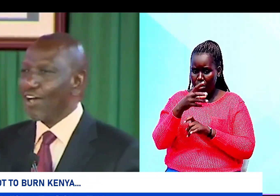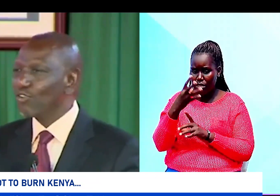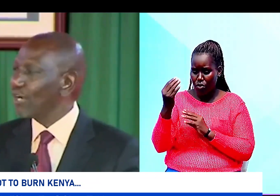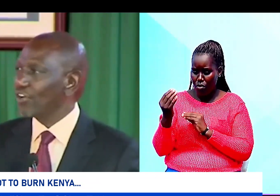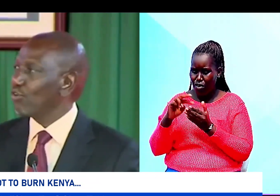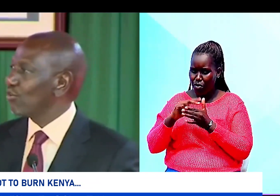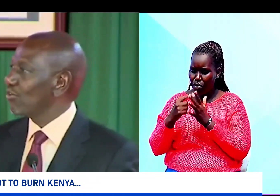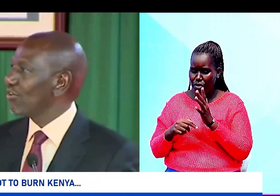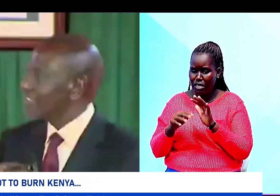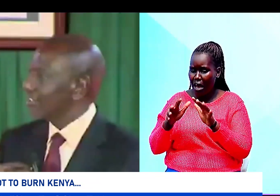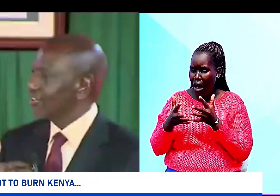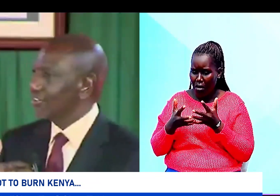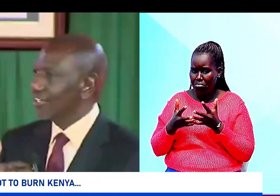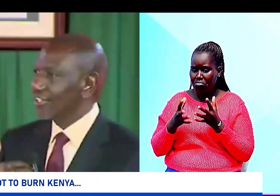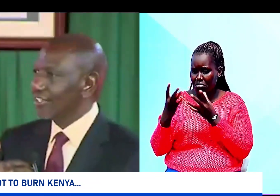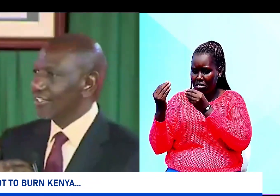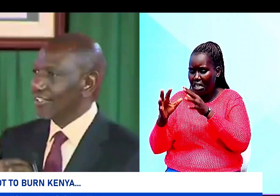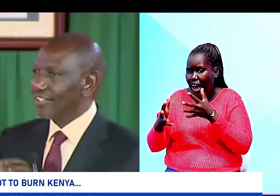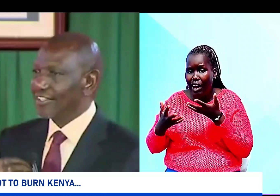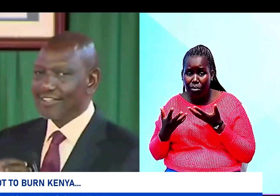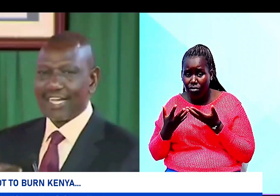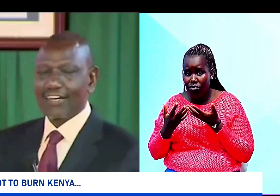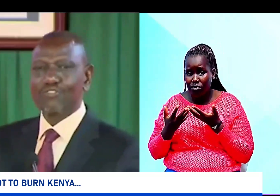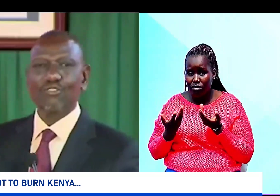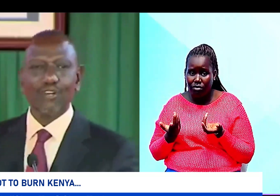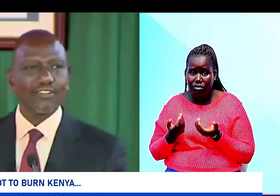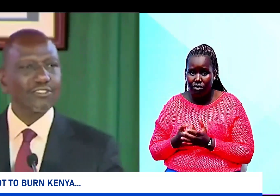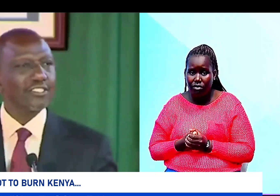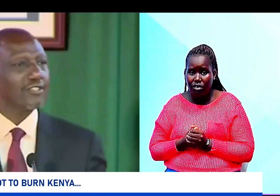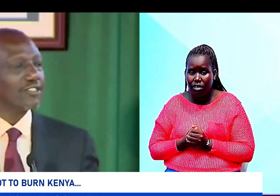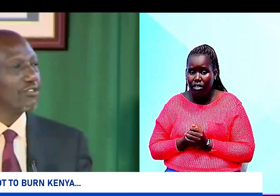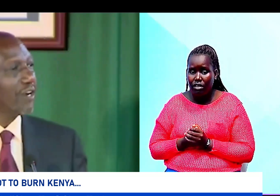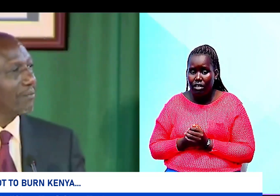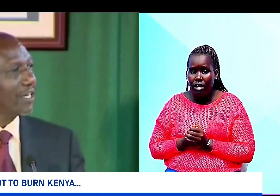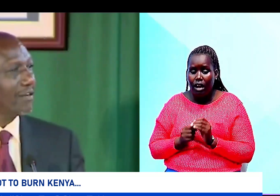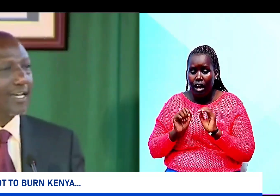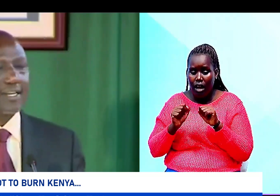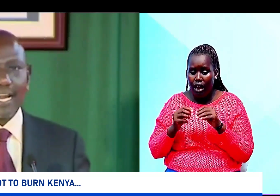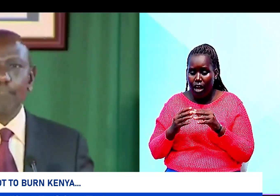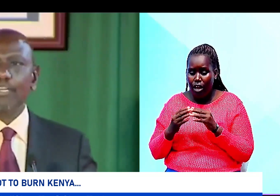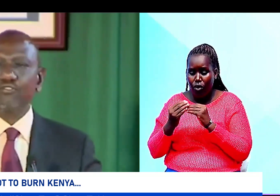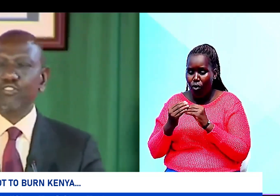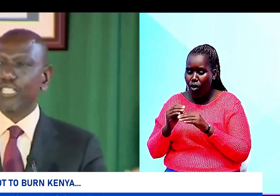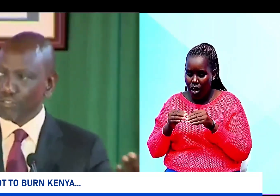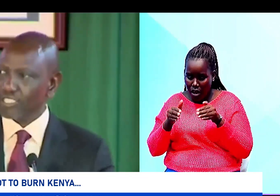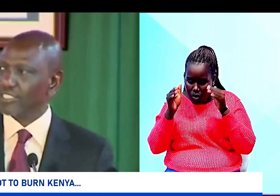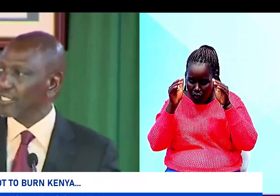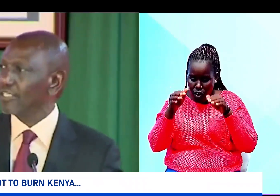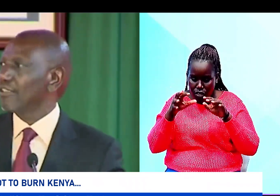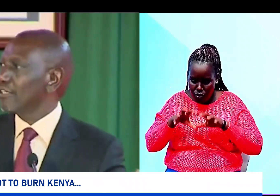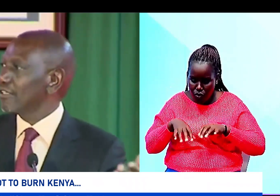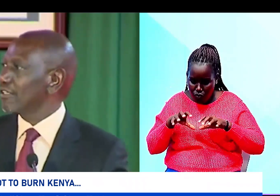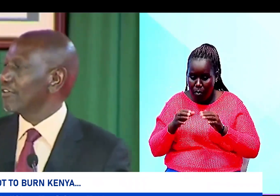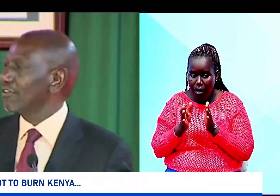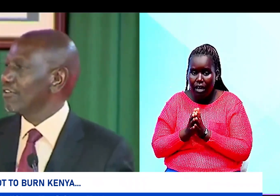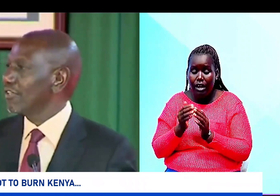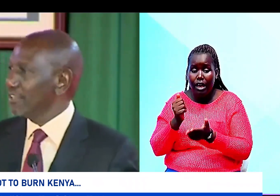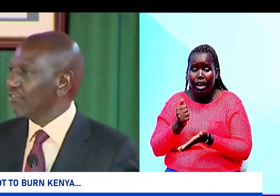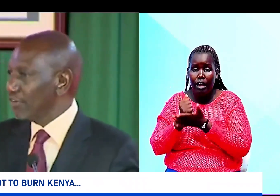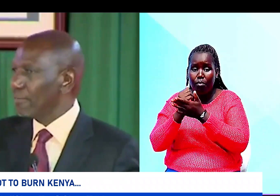How do I go? You know? I can also go and concentrate on farming and help in food security. You know? If you have a